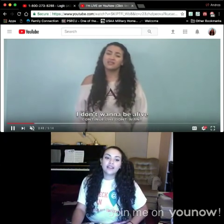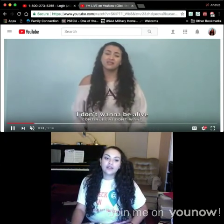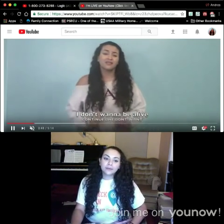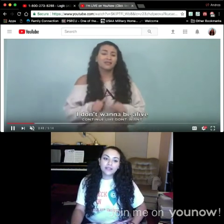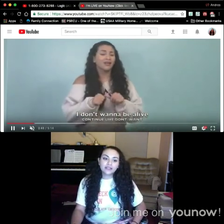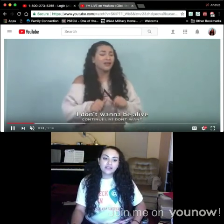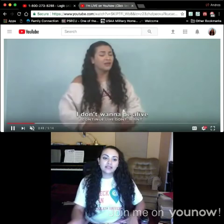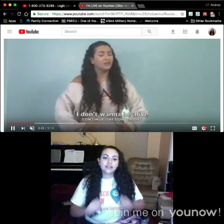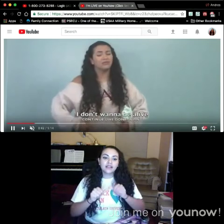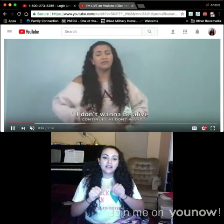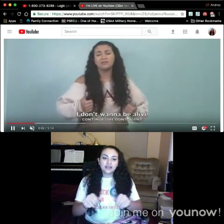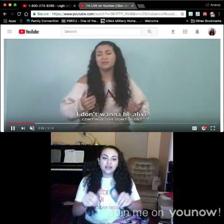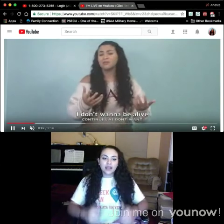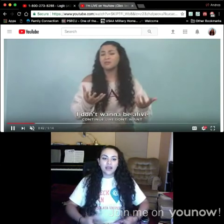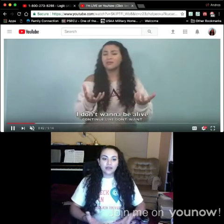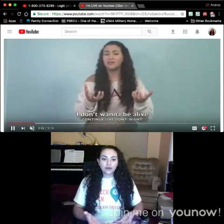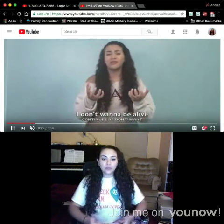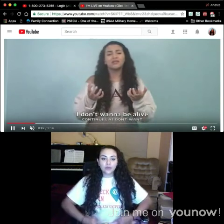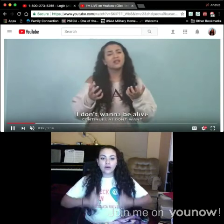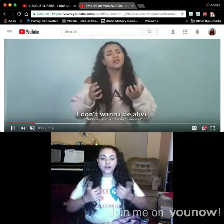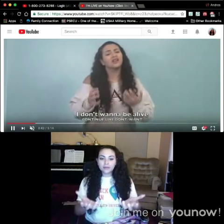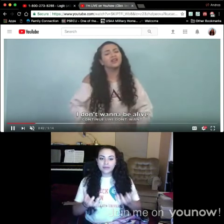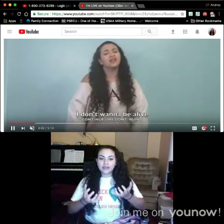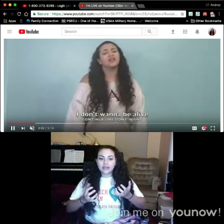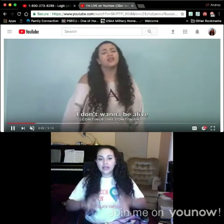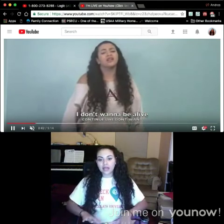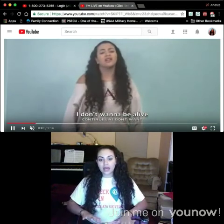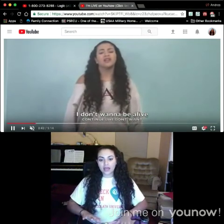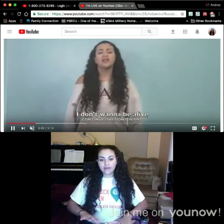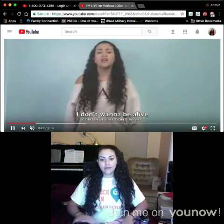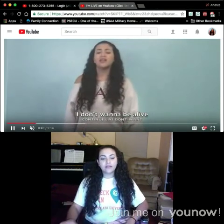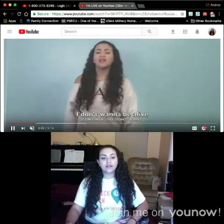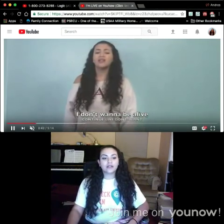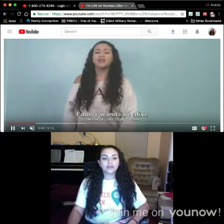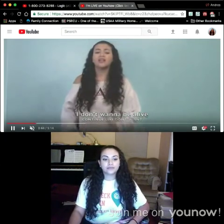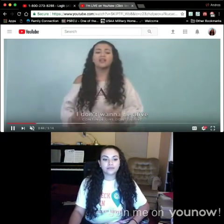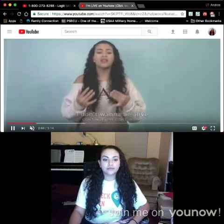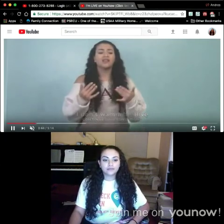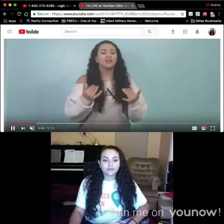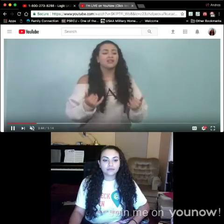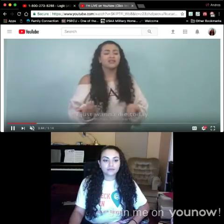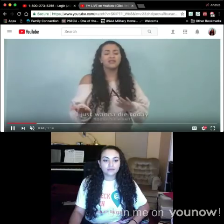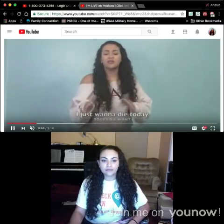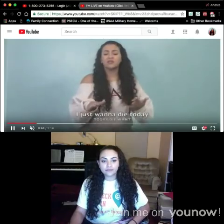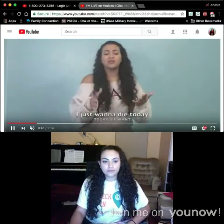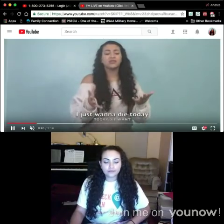And then it repeats. I don't want to be alive.